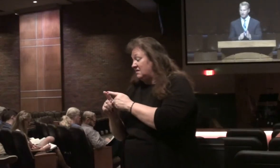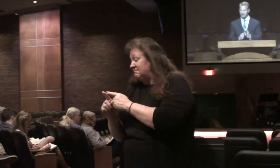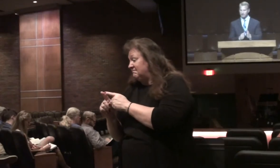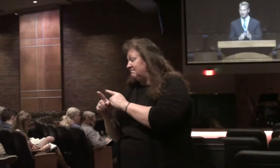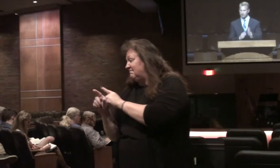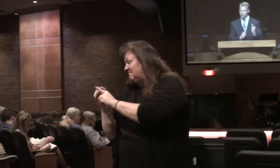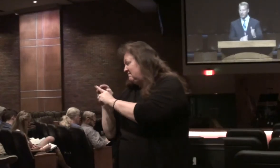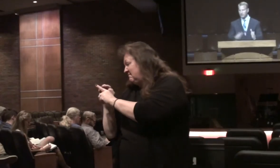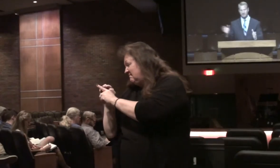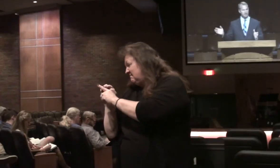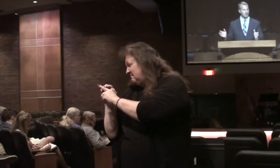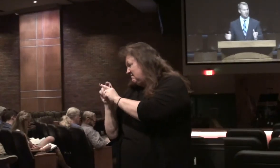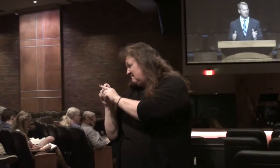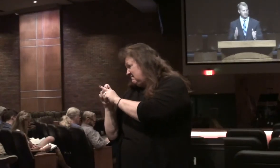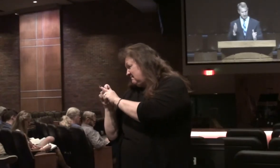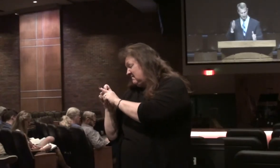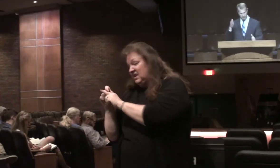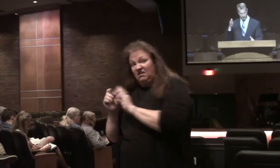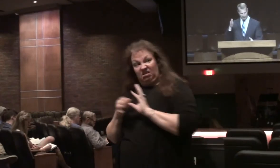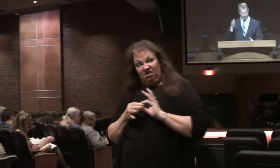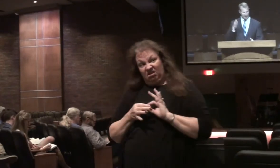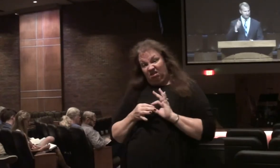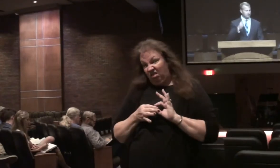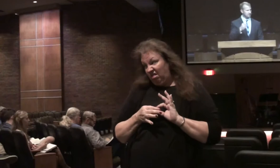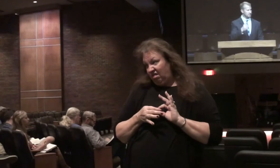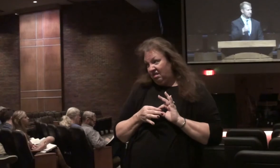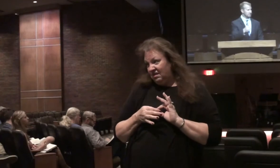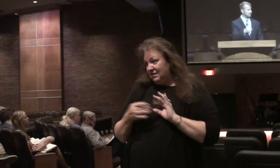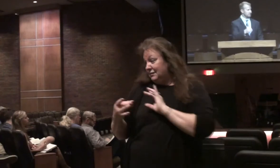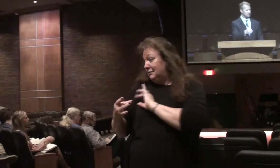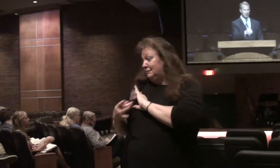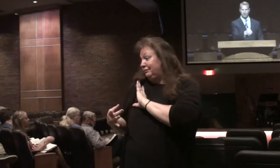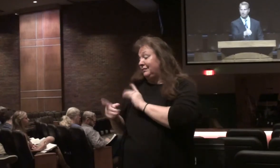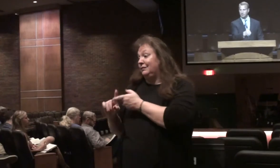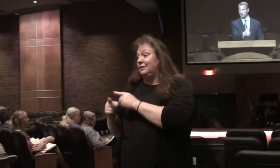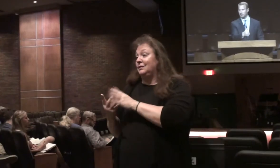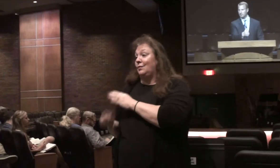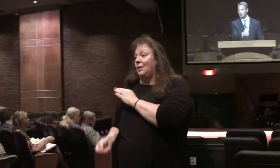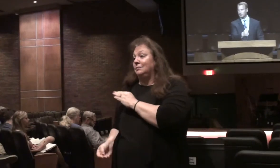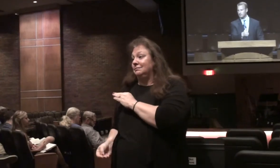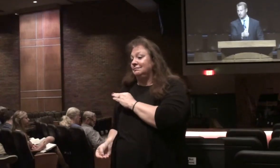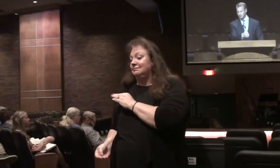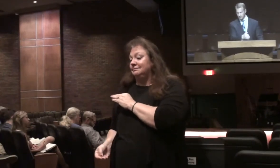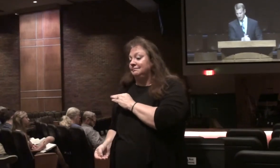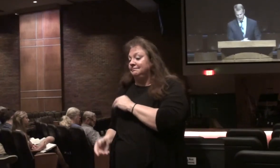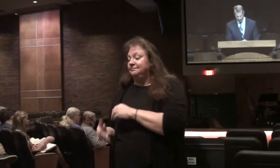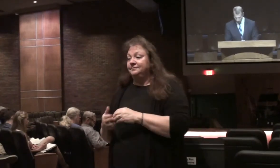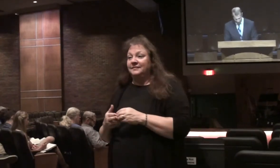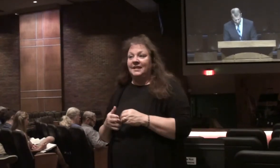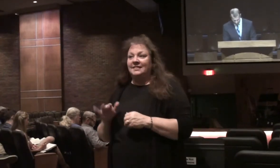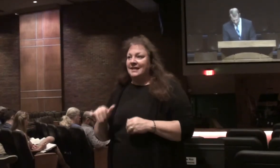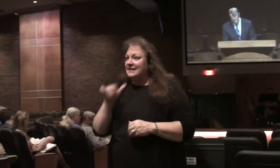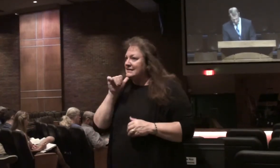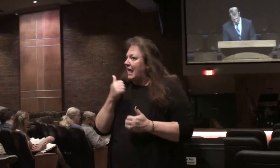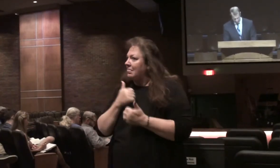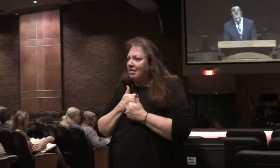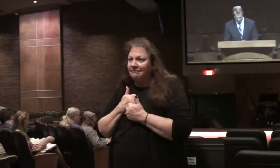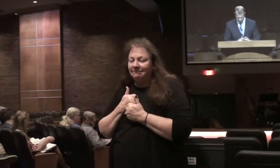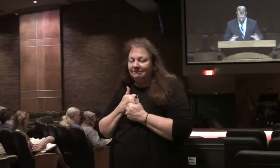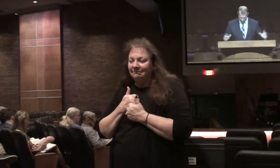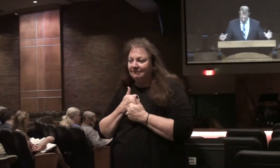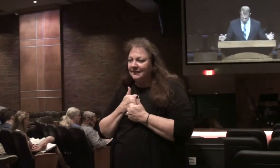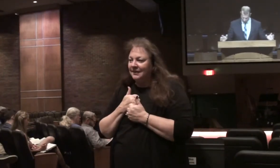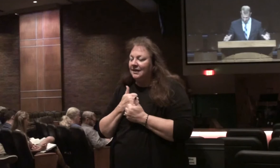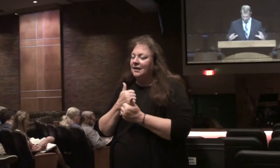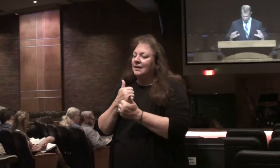it. To them or to someone else. Take a knife going through. That's not what love does.